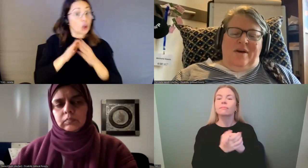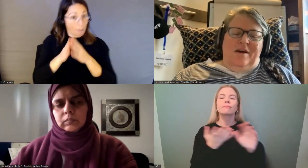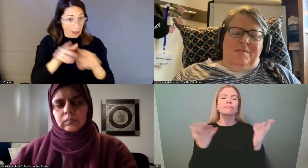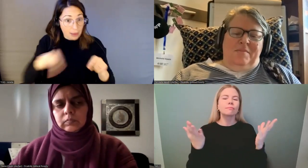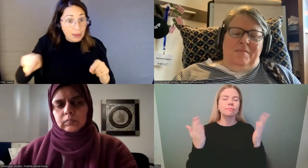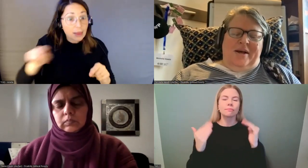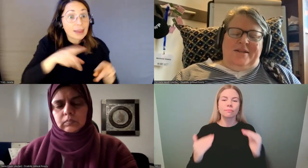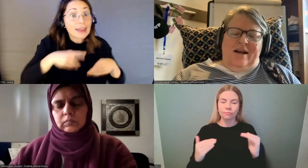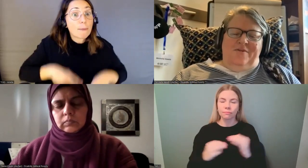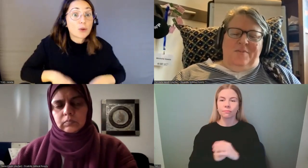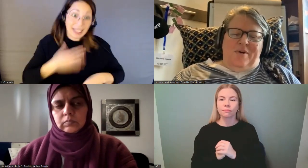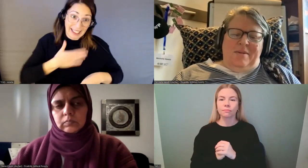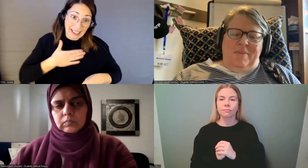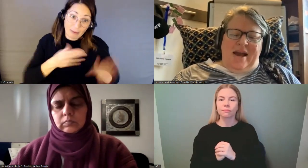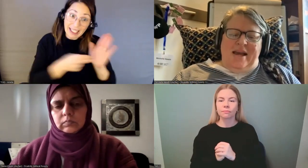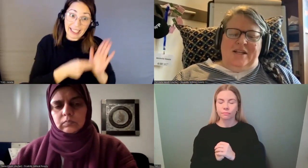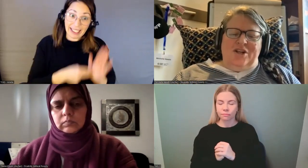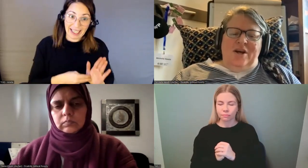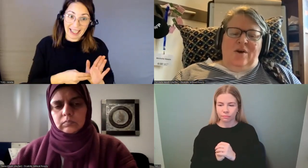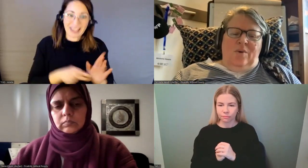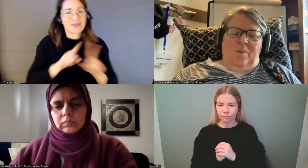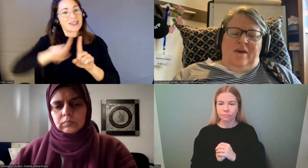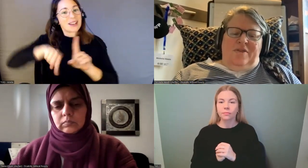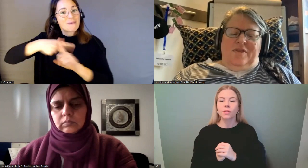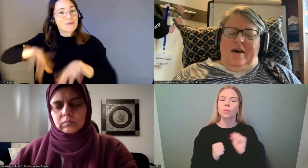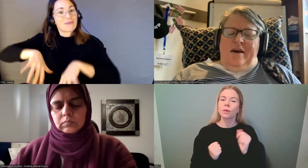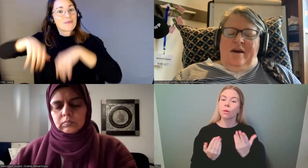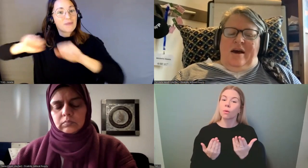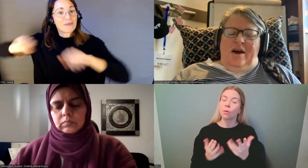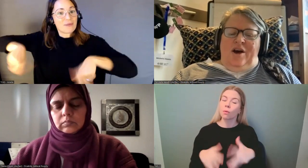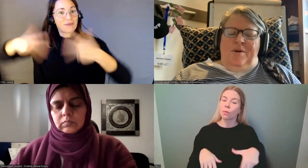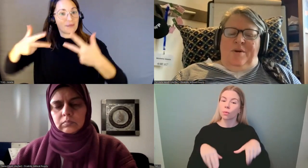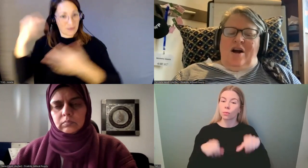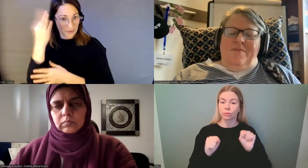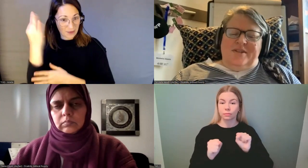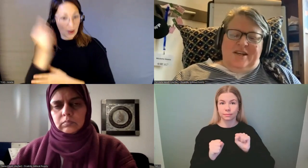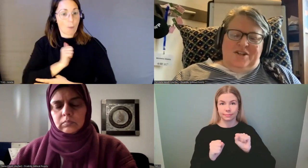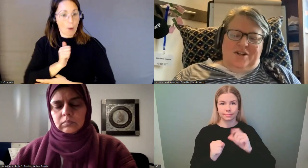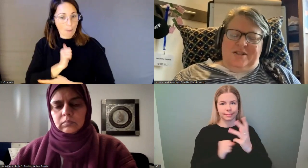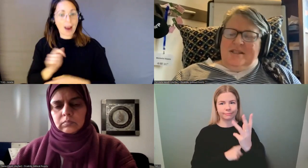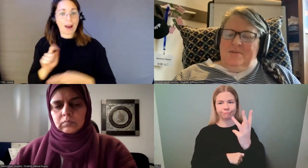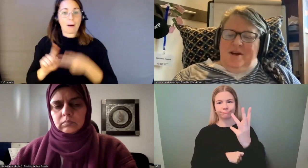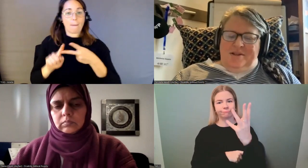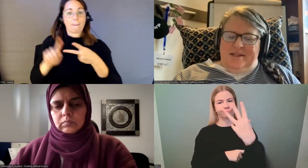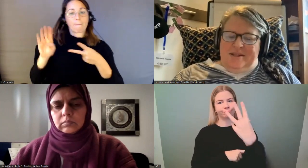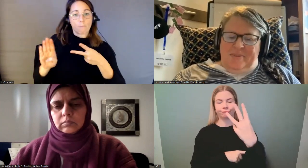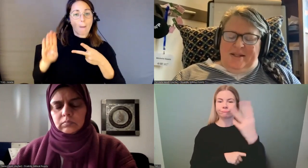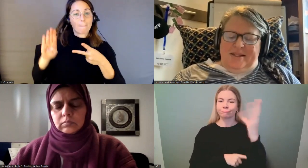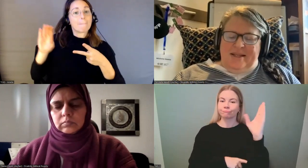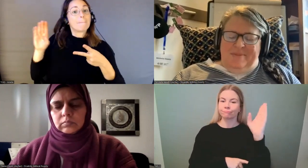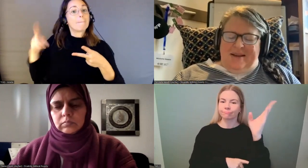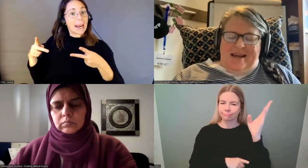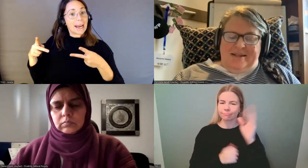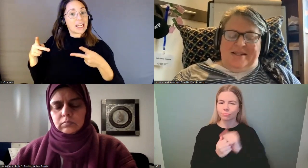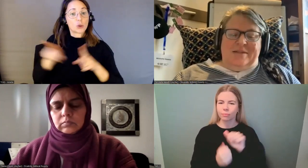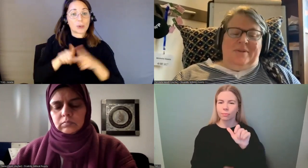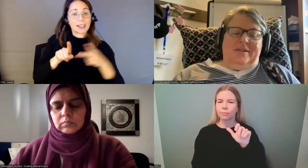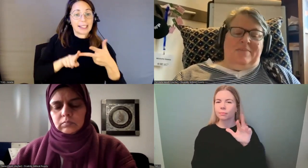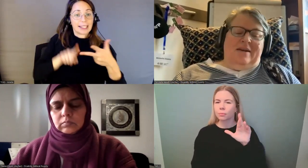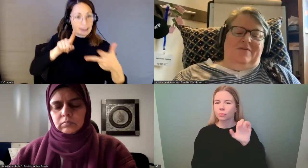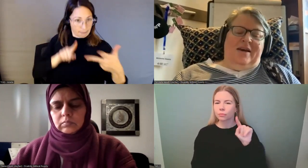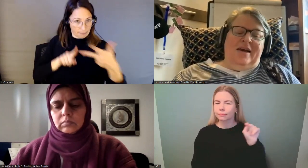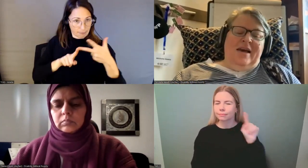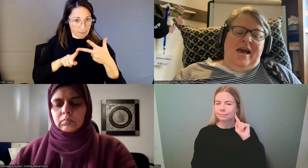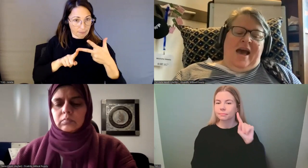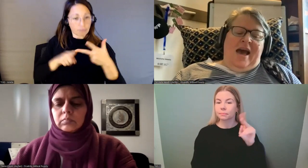with myself and Brent Page, with a conversation on disability, the Canada